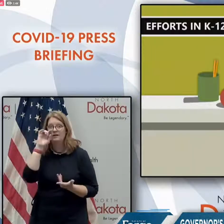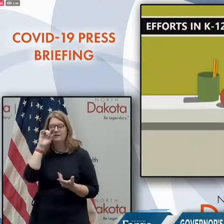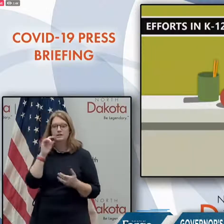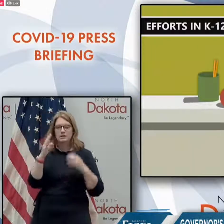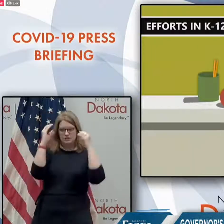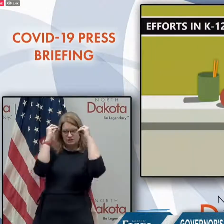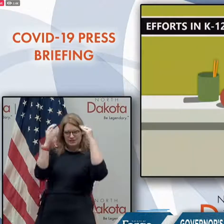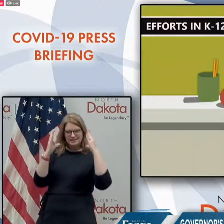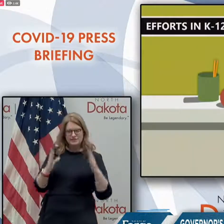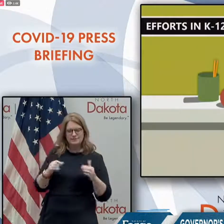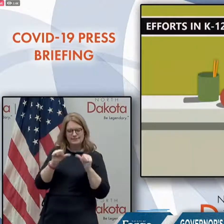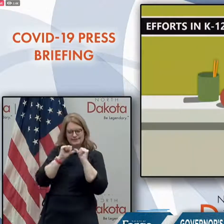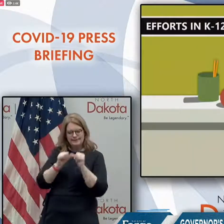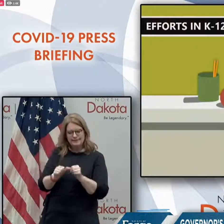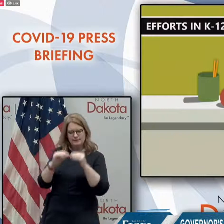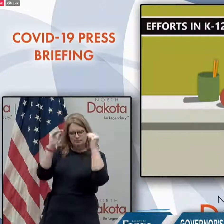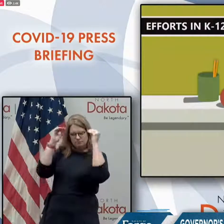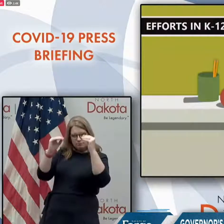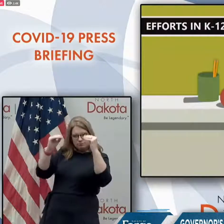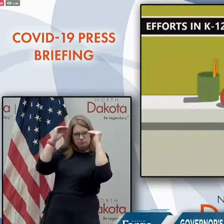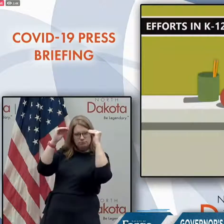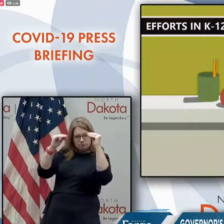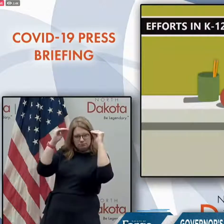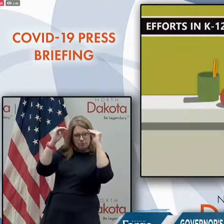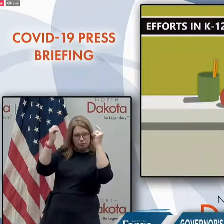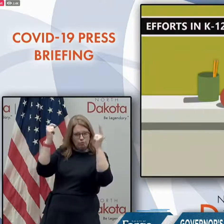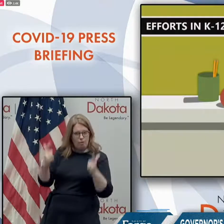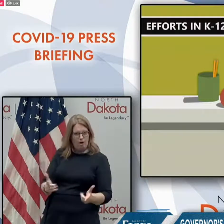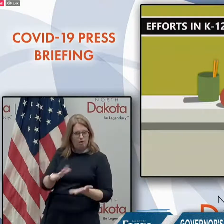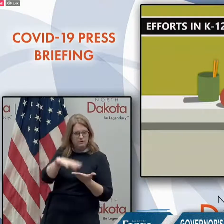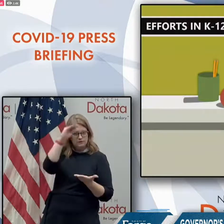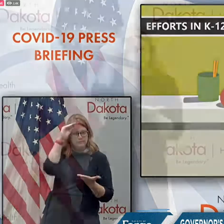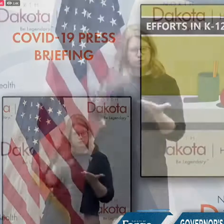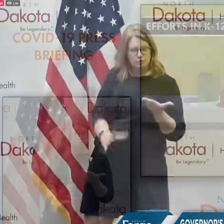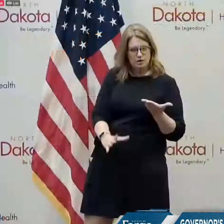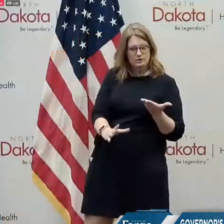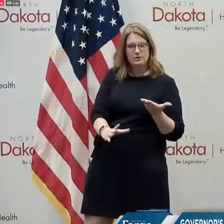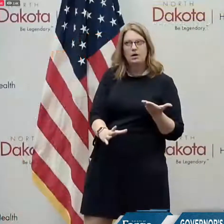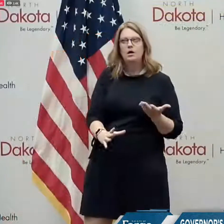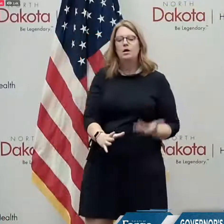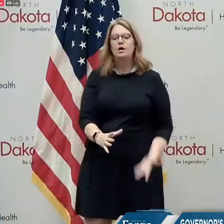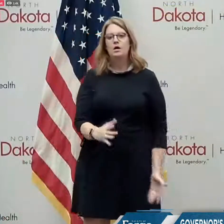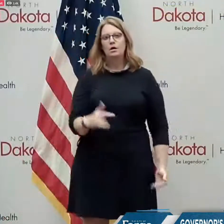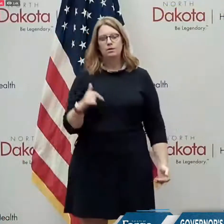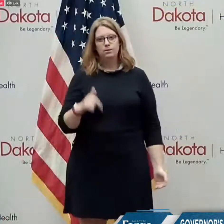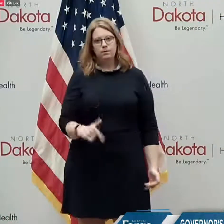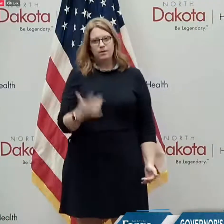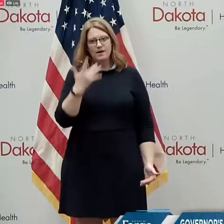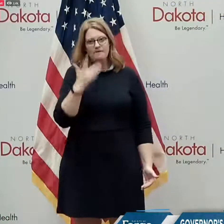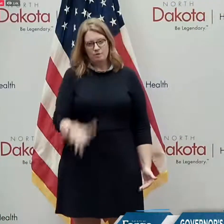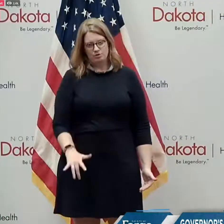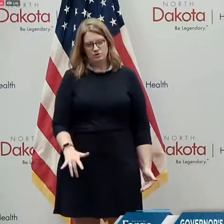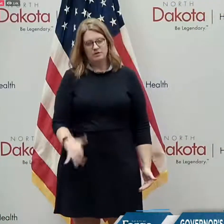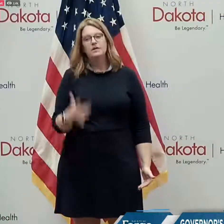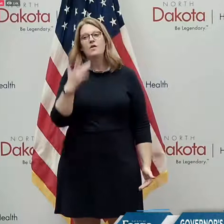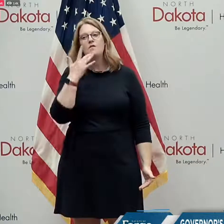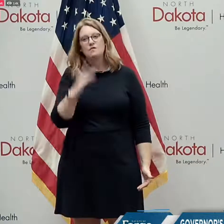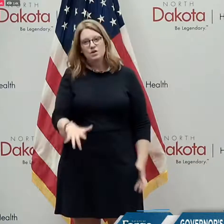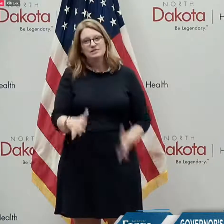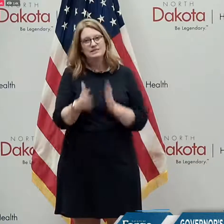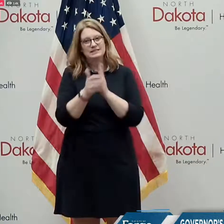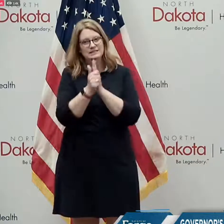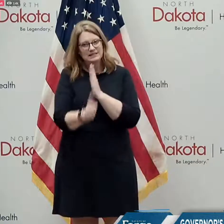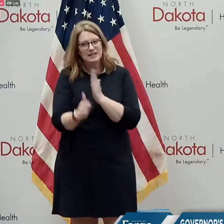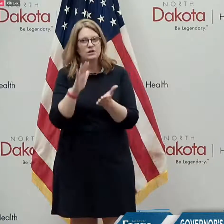that high-quality education to all students. We are so fortunate to have skilled school administrators